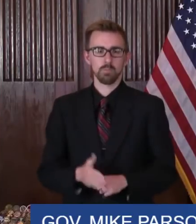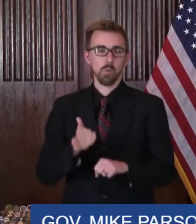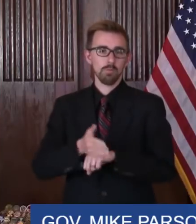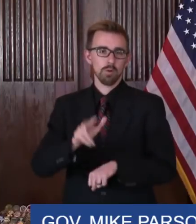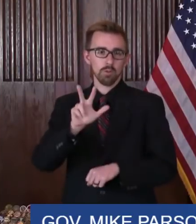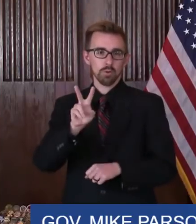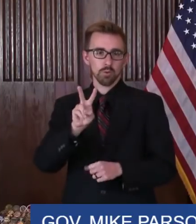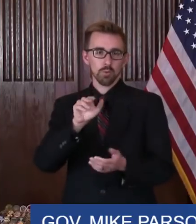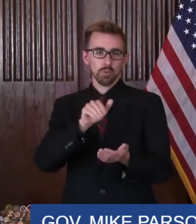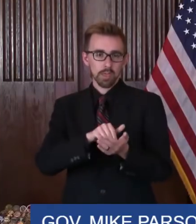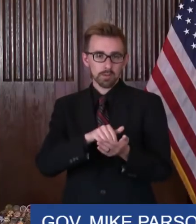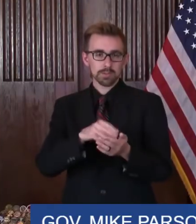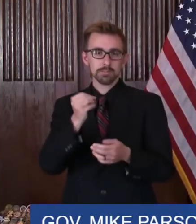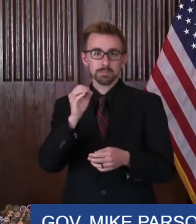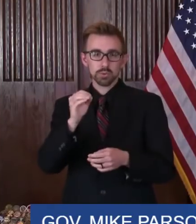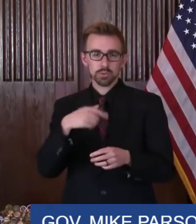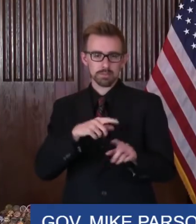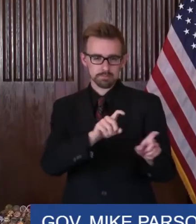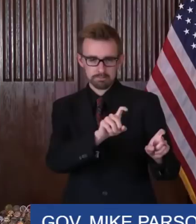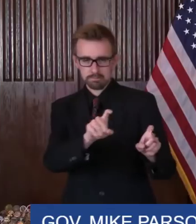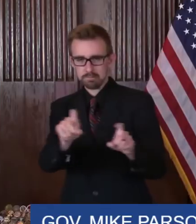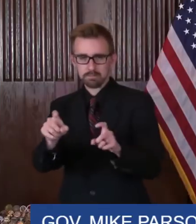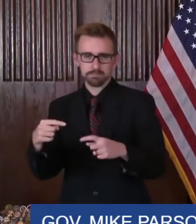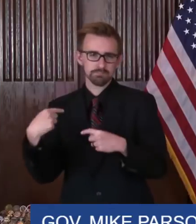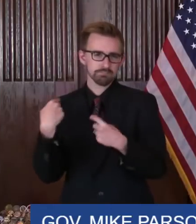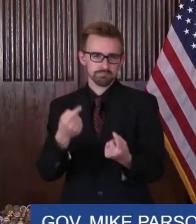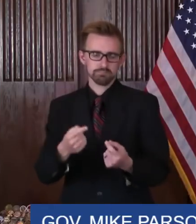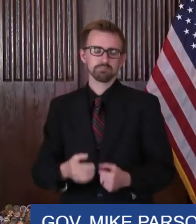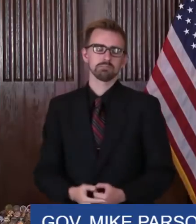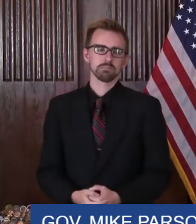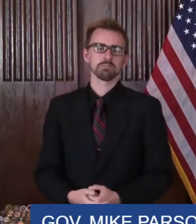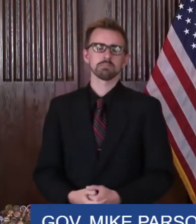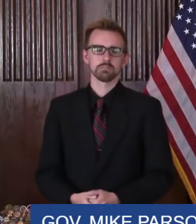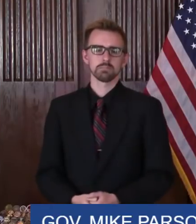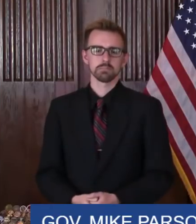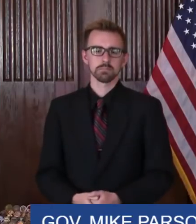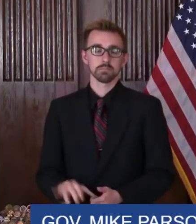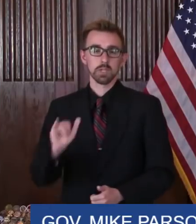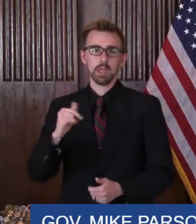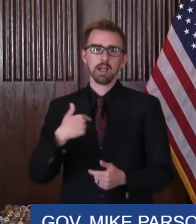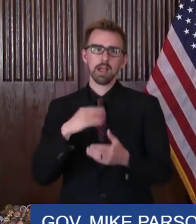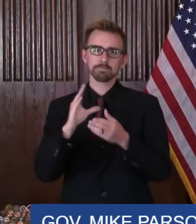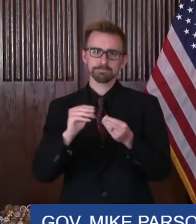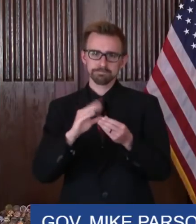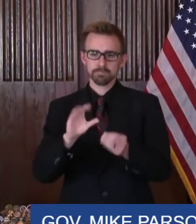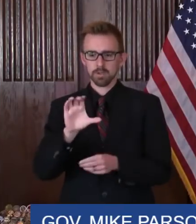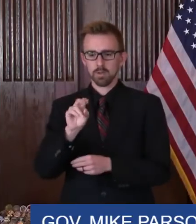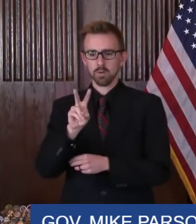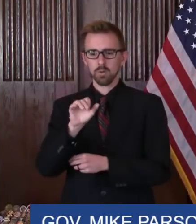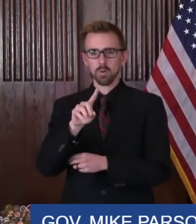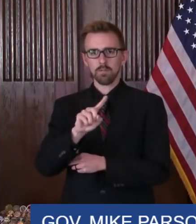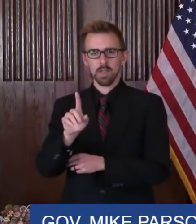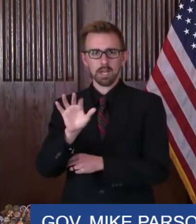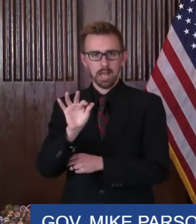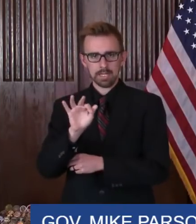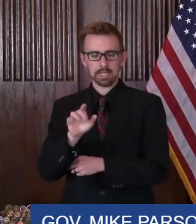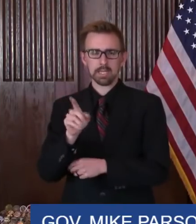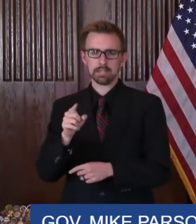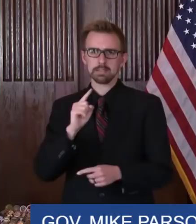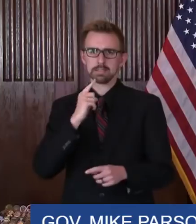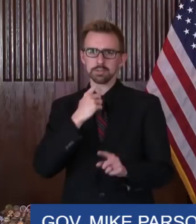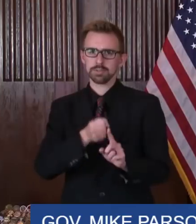32,000 Missourians have been tested at this point. As I've said before, COVID-19 has had a